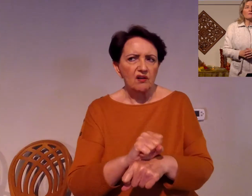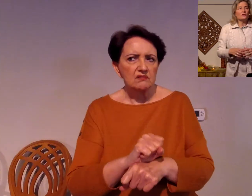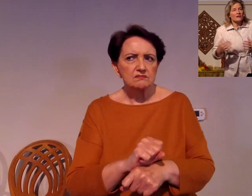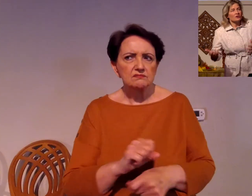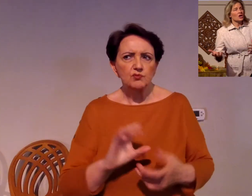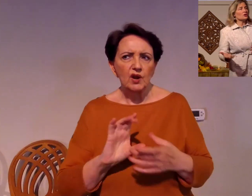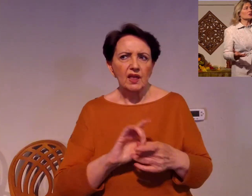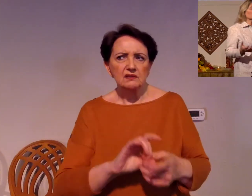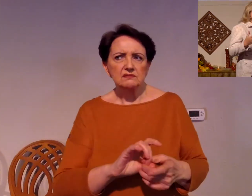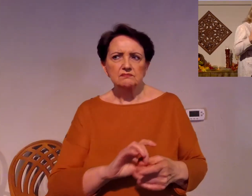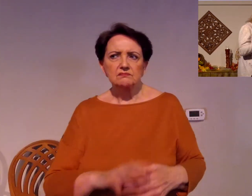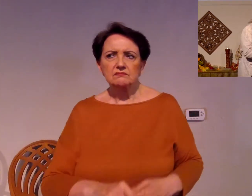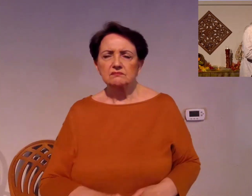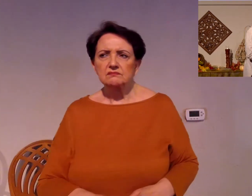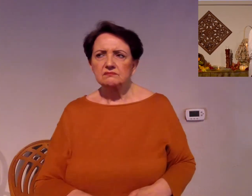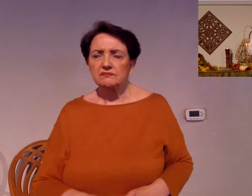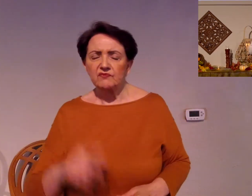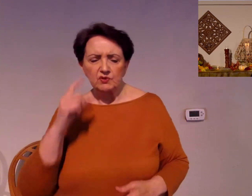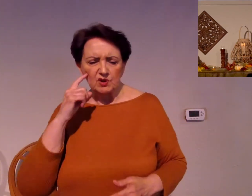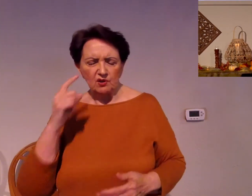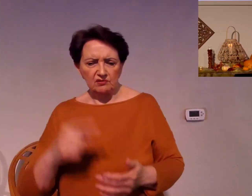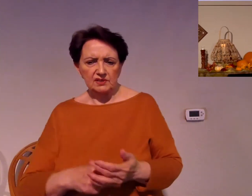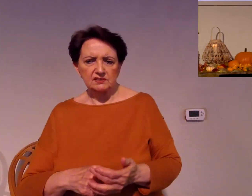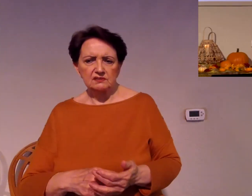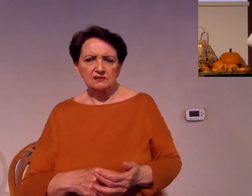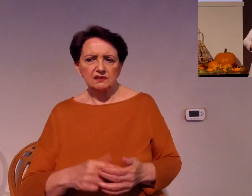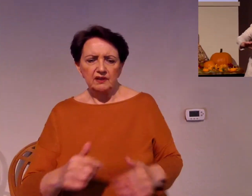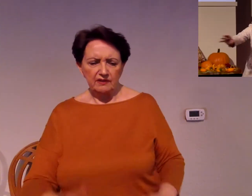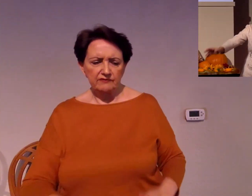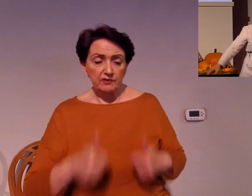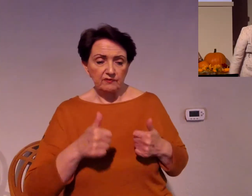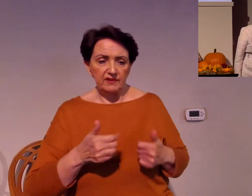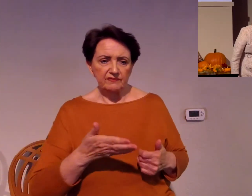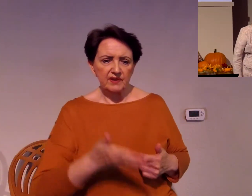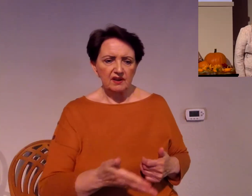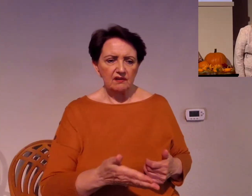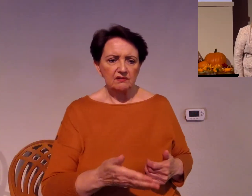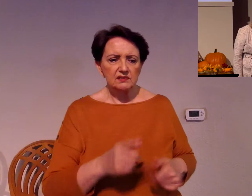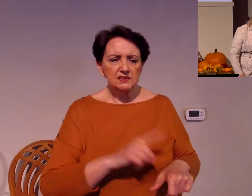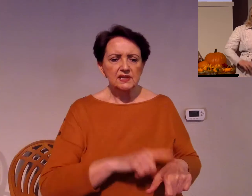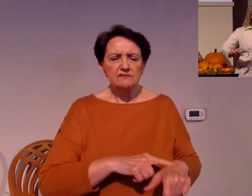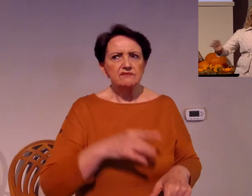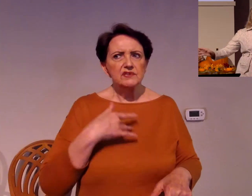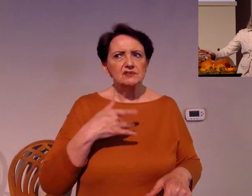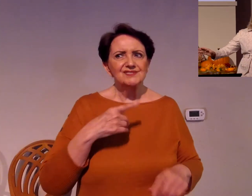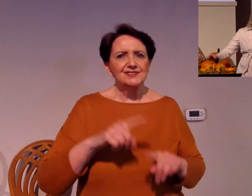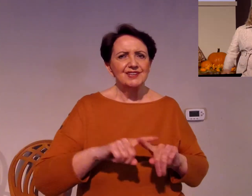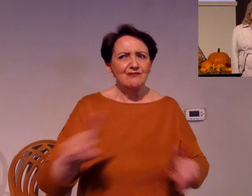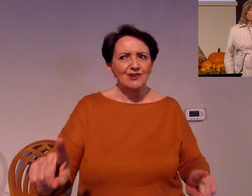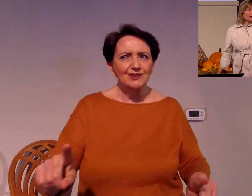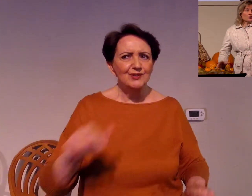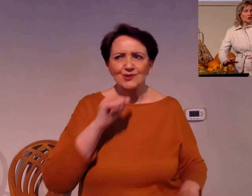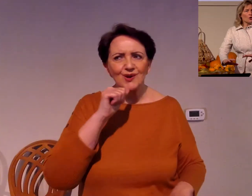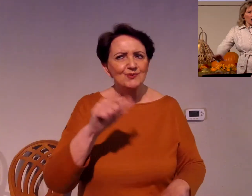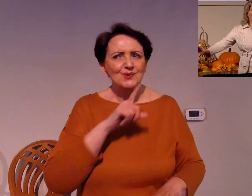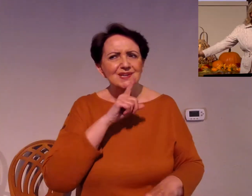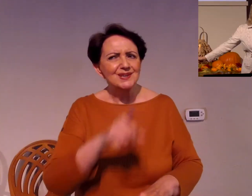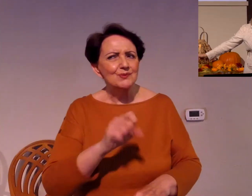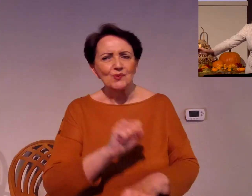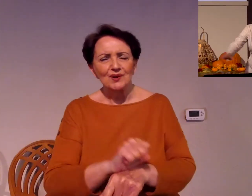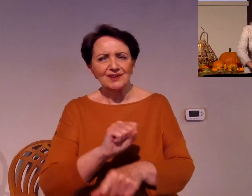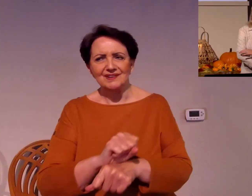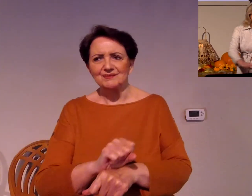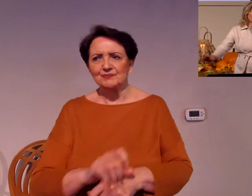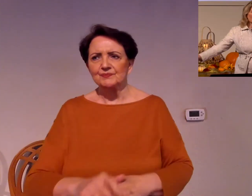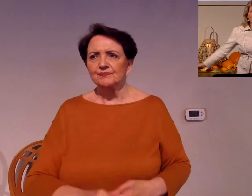And have you ever noticed, if you've been there a little bit, that time feels completely different? Like you're not working. Like, you know, I